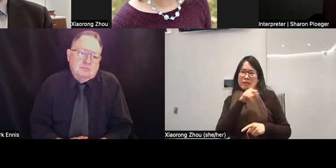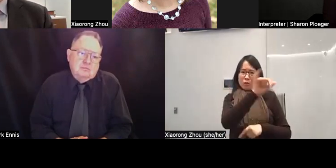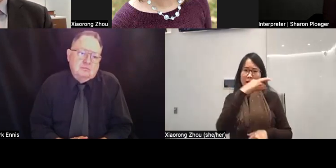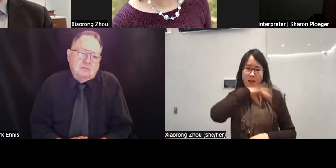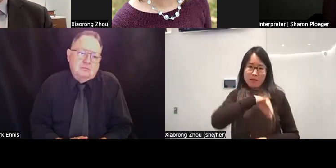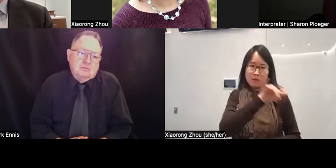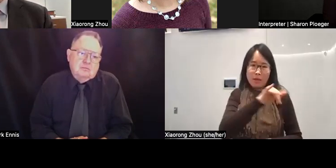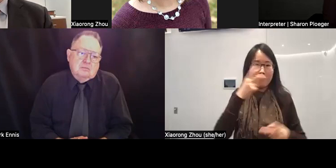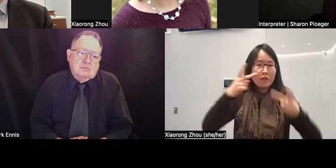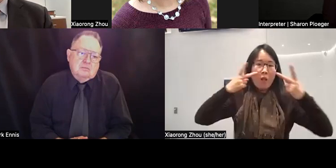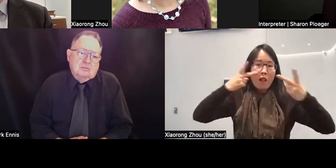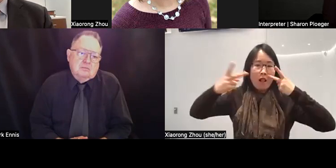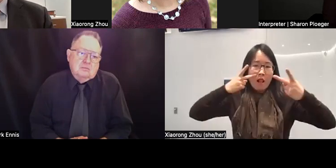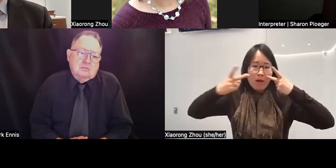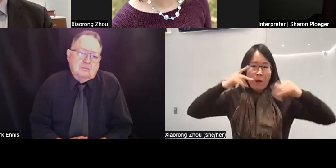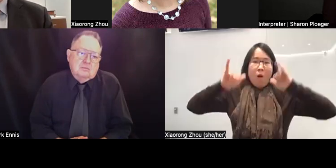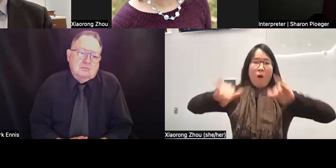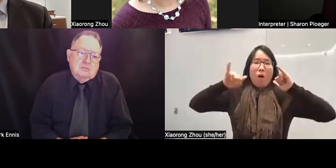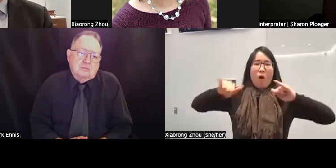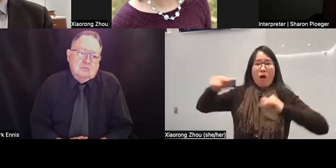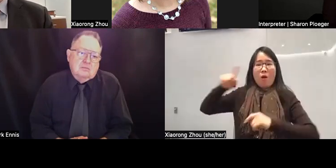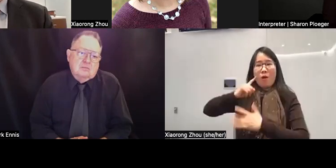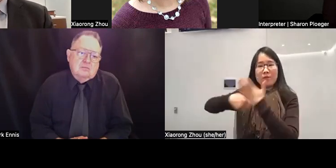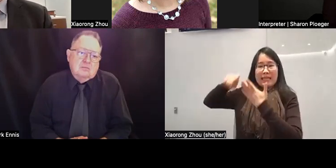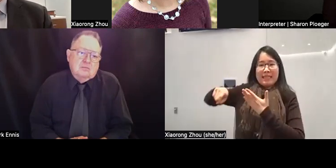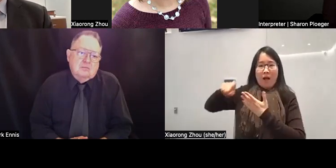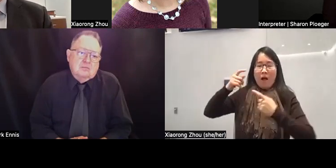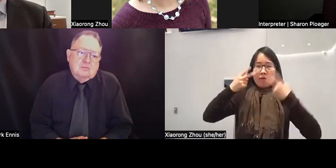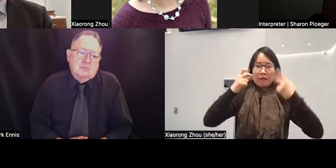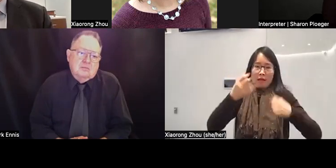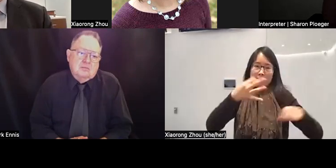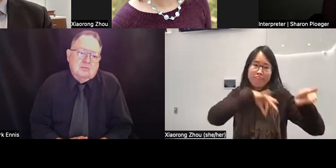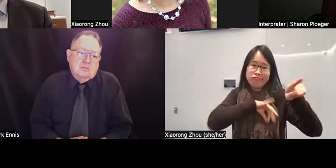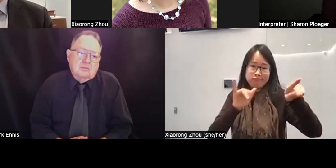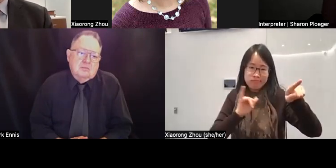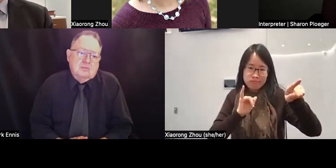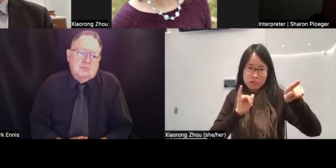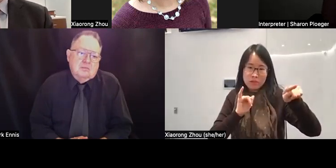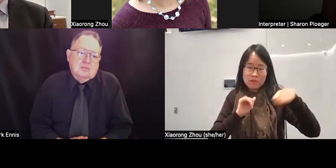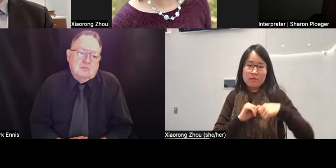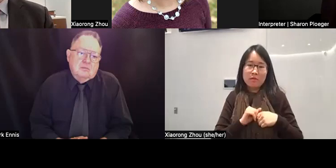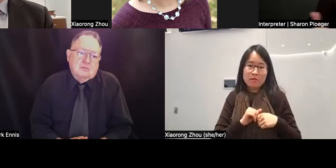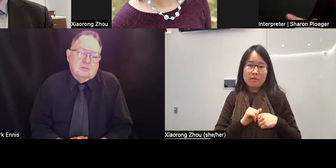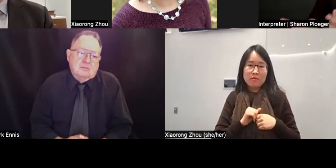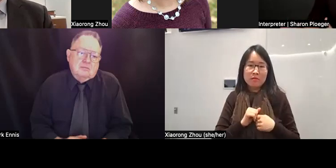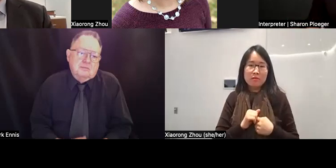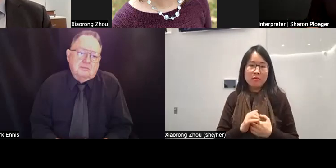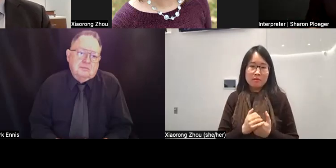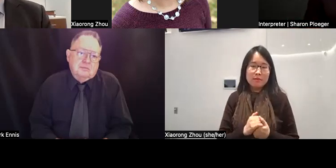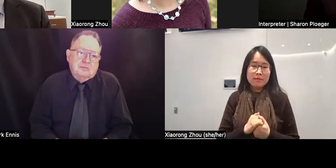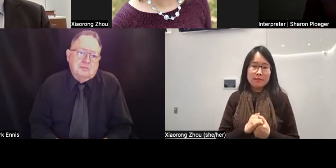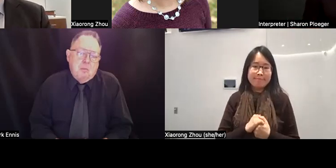You know, a hearing person empowering a deaf person is a gain for everyone, because you can see, you know, they're